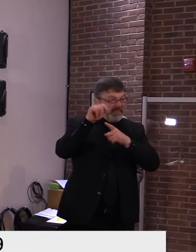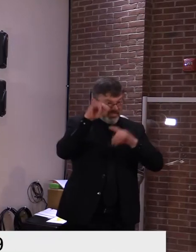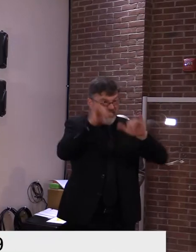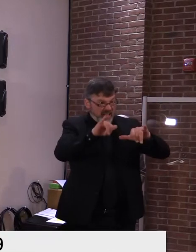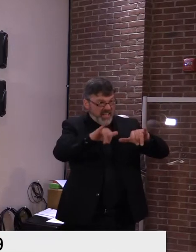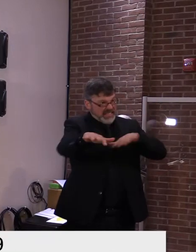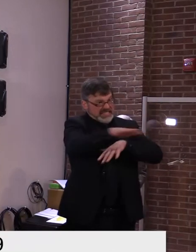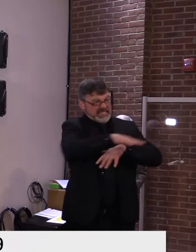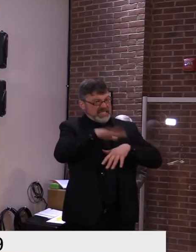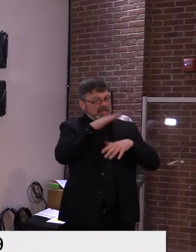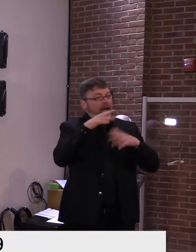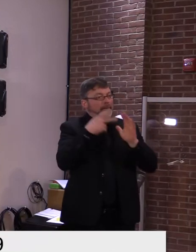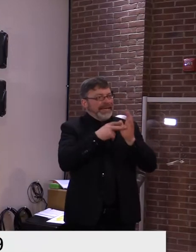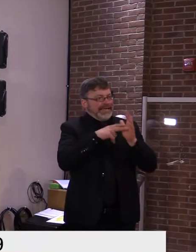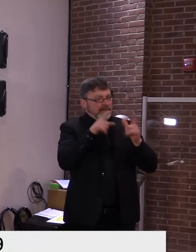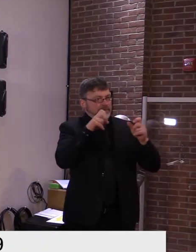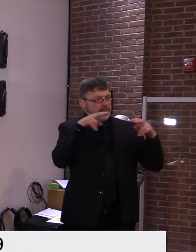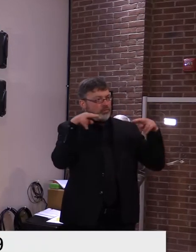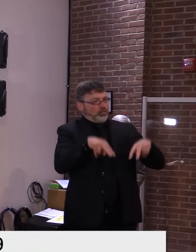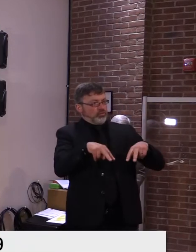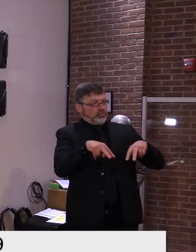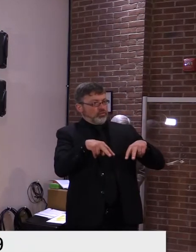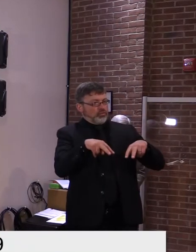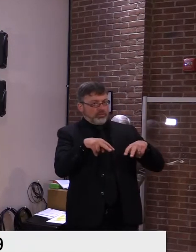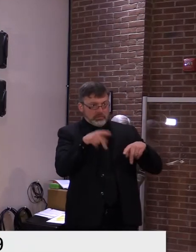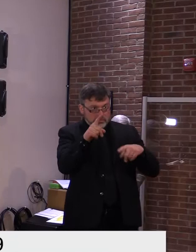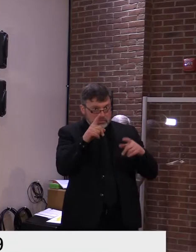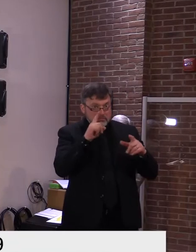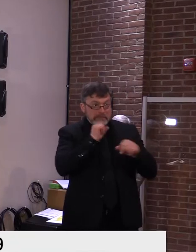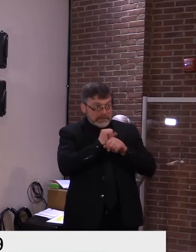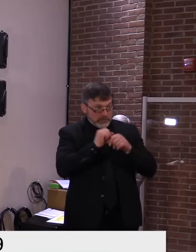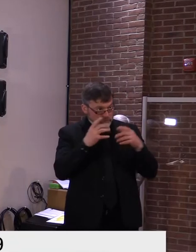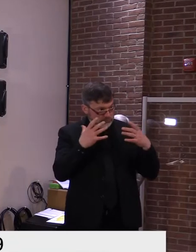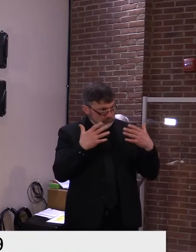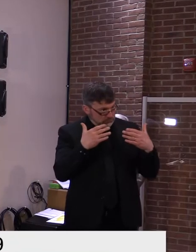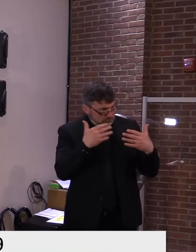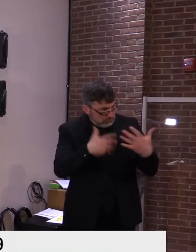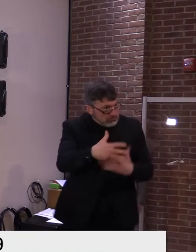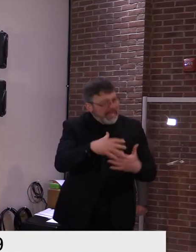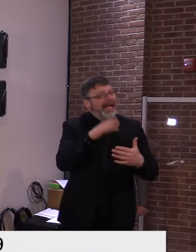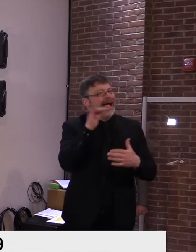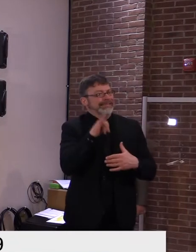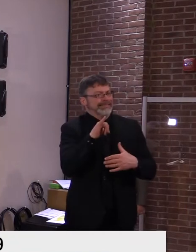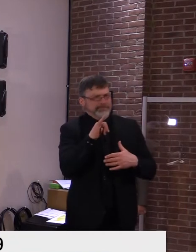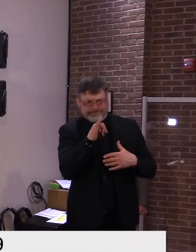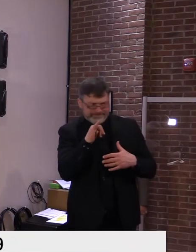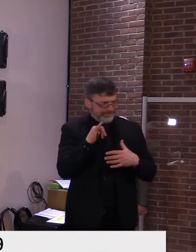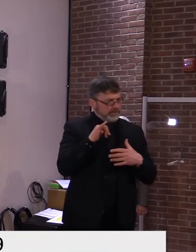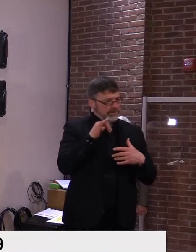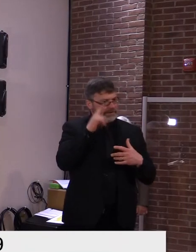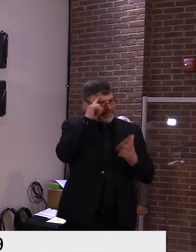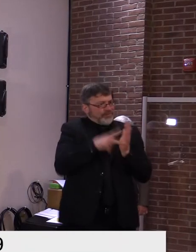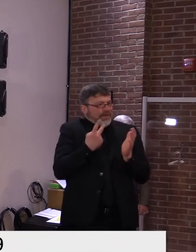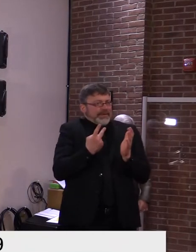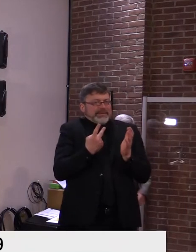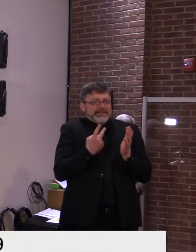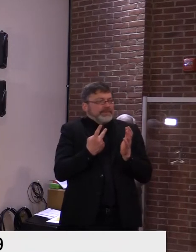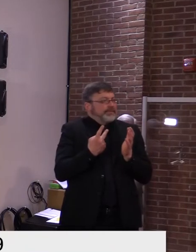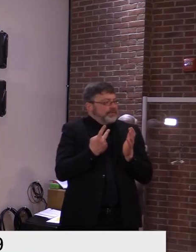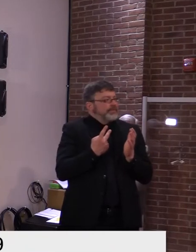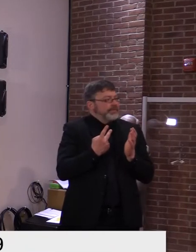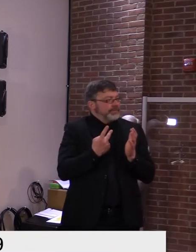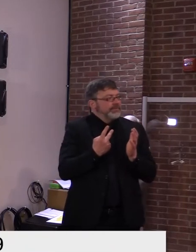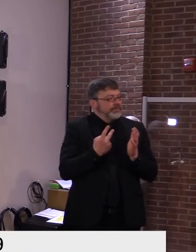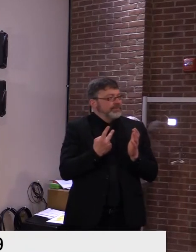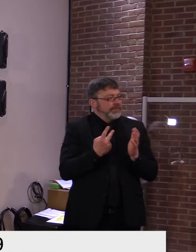likely looking forward to spending some time with family and friends, making up for having to miss out last